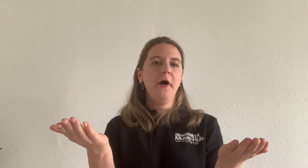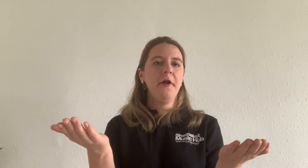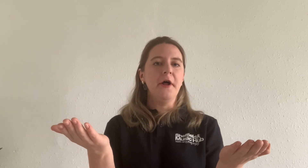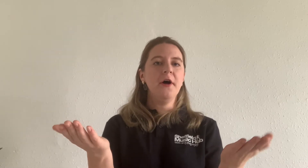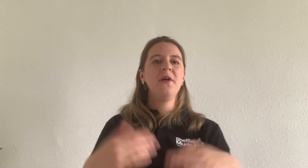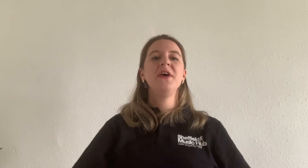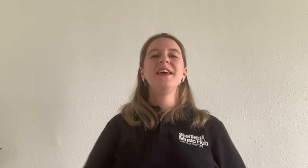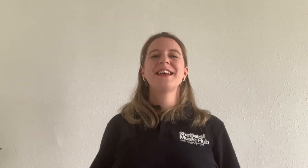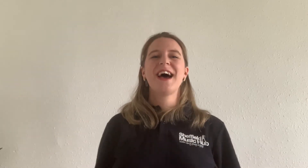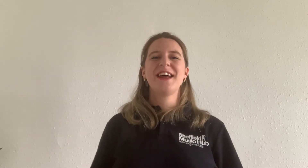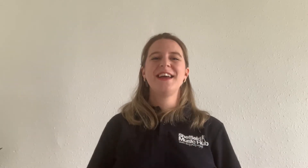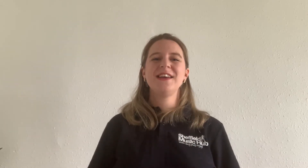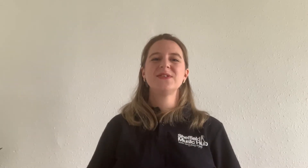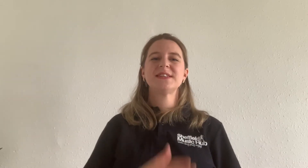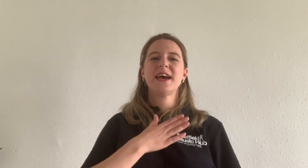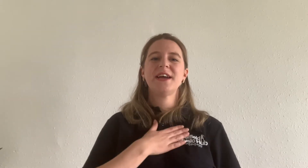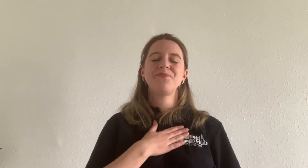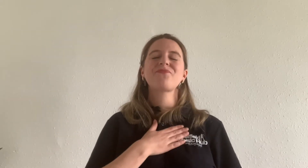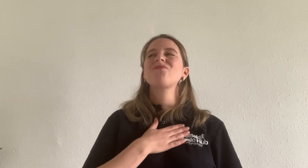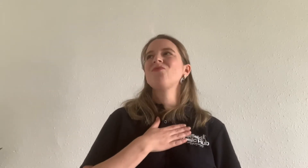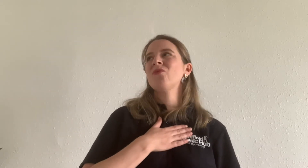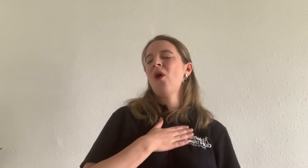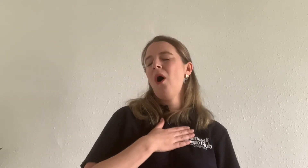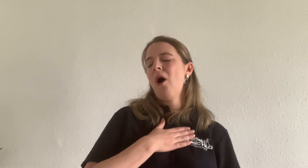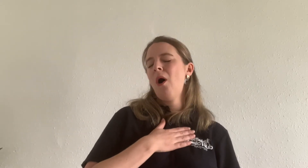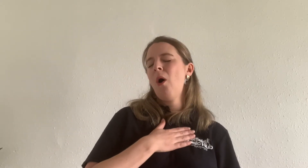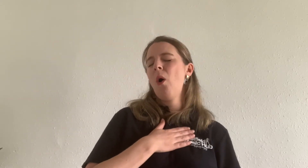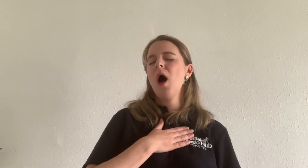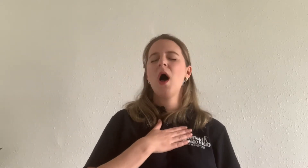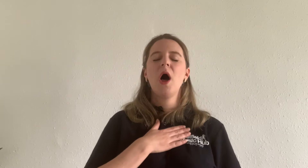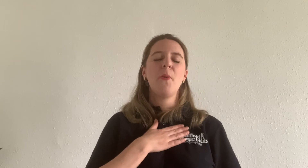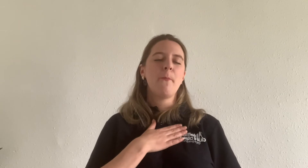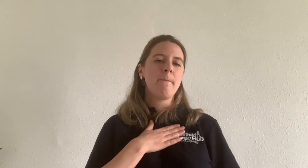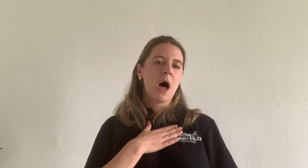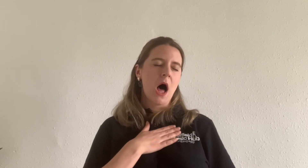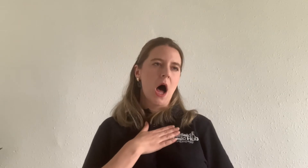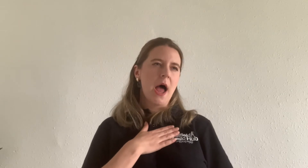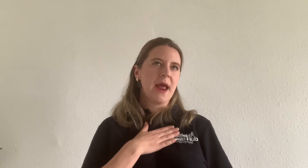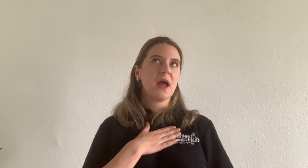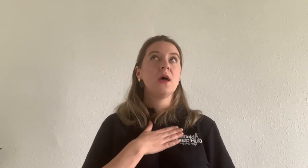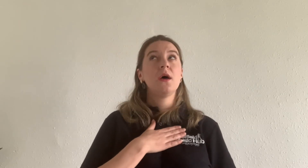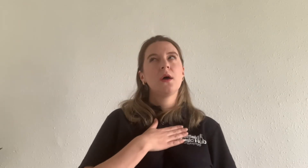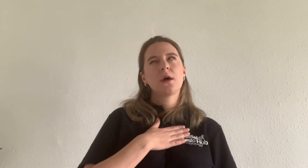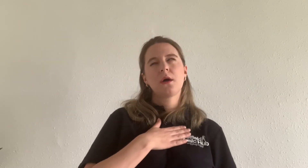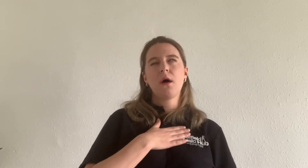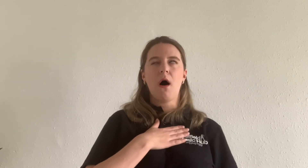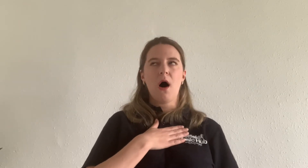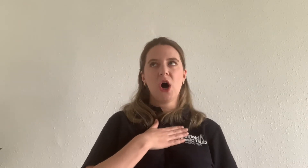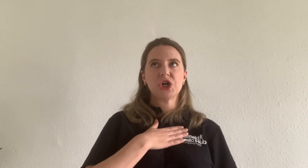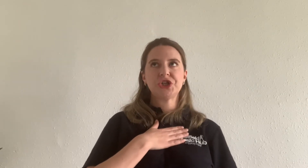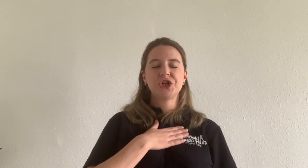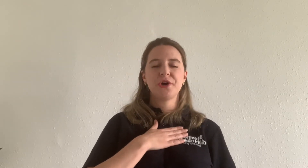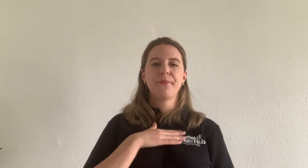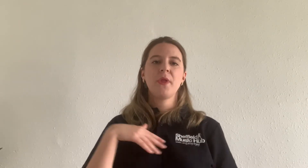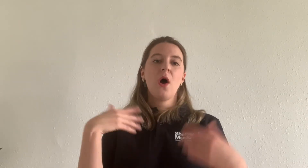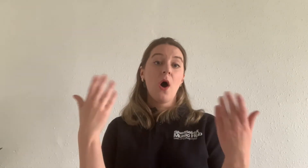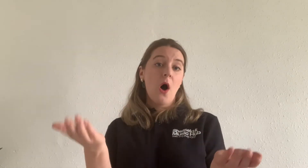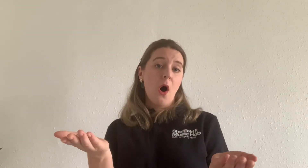na. Can I hear you say, oh my gosh,